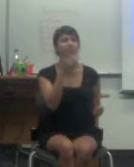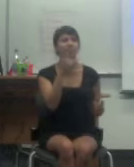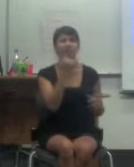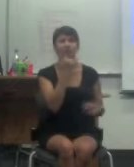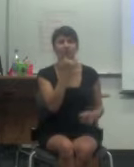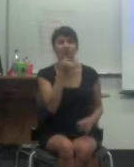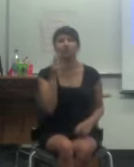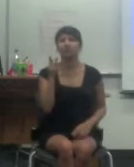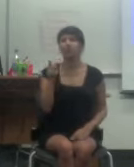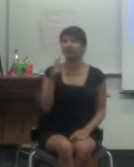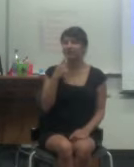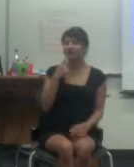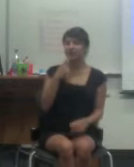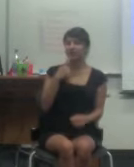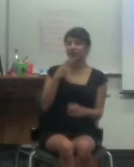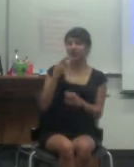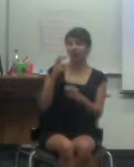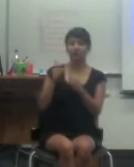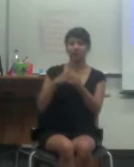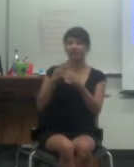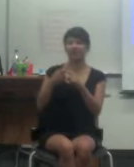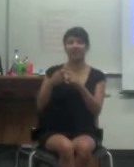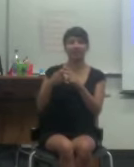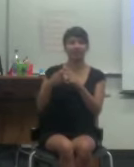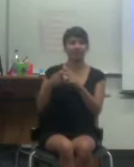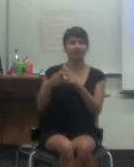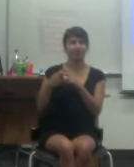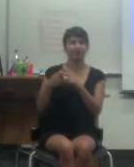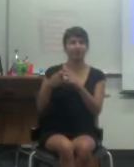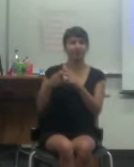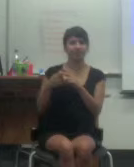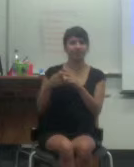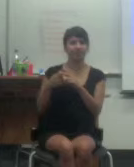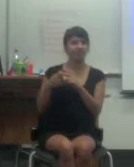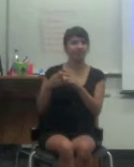you yield the floor, Mr. Burback? I did yield to Ms. Jones. Back to Ms. Jones.